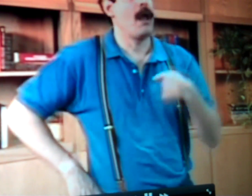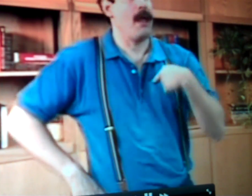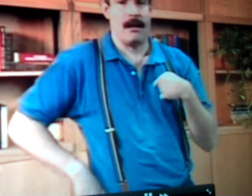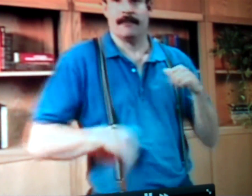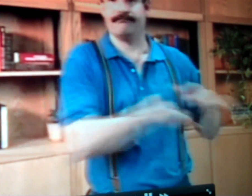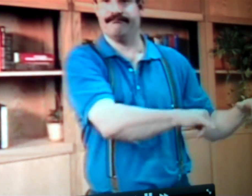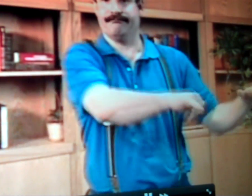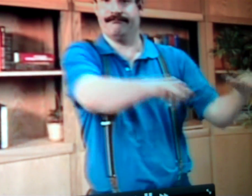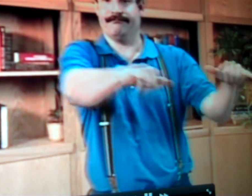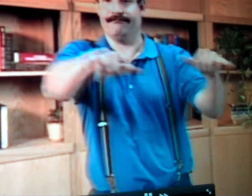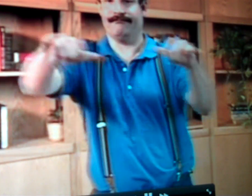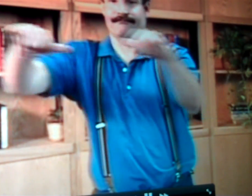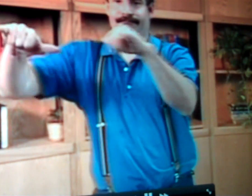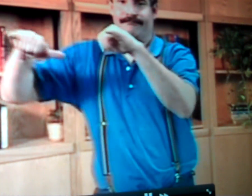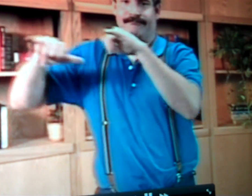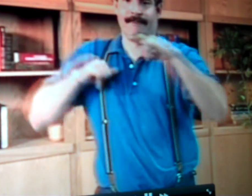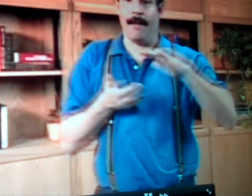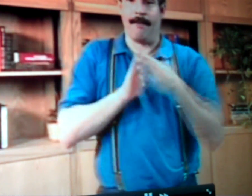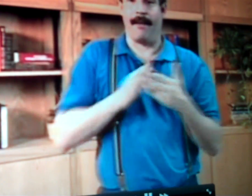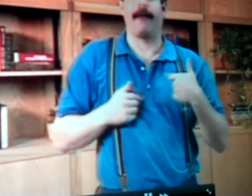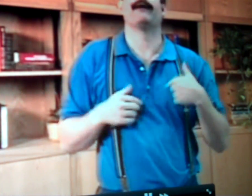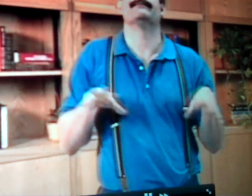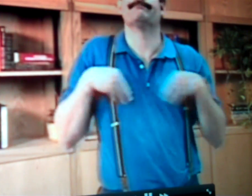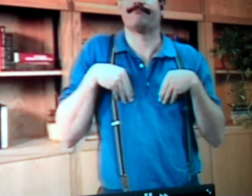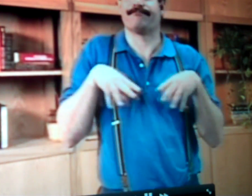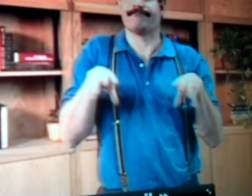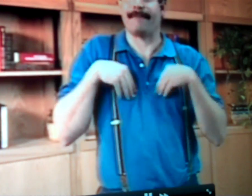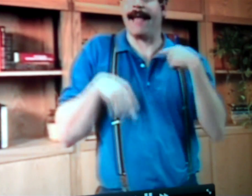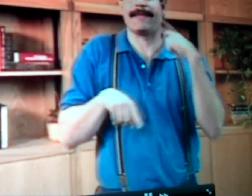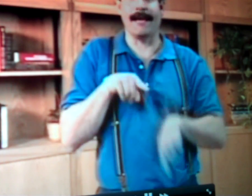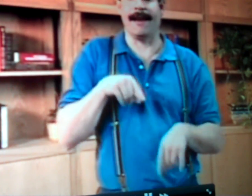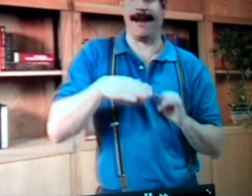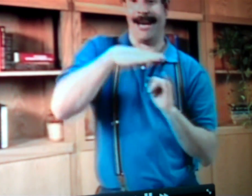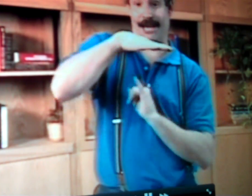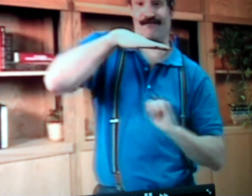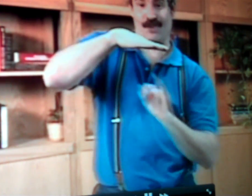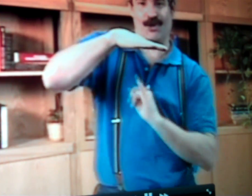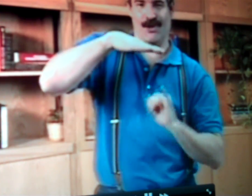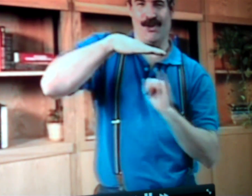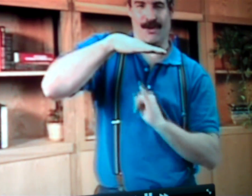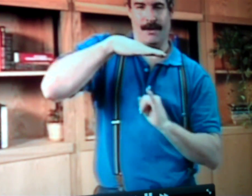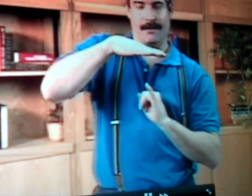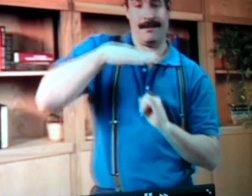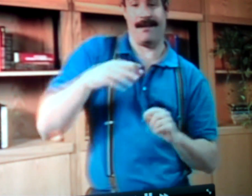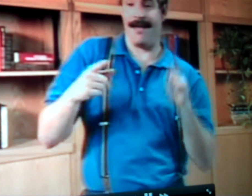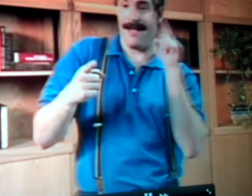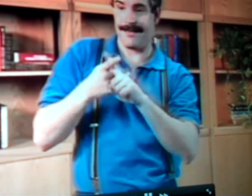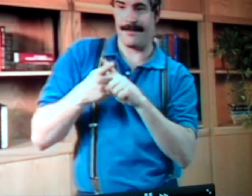I would always wish that I could do things, but then I would tell myself that I couldn't. And I just learned to accept the fact that I couldn't do things.